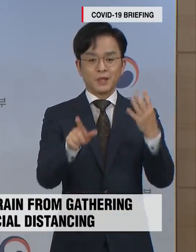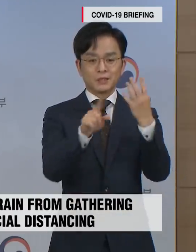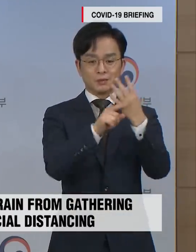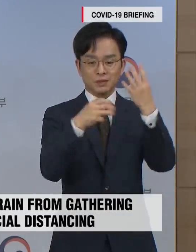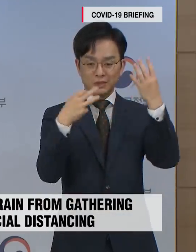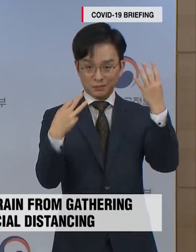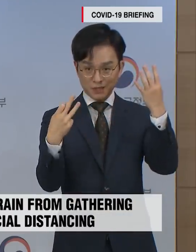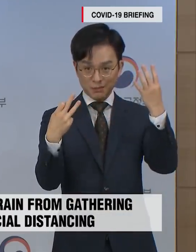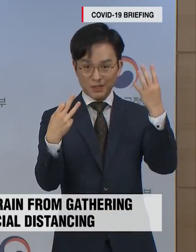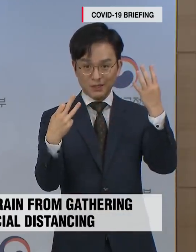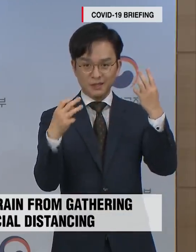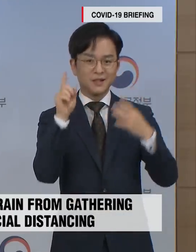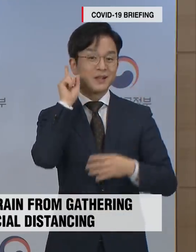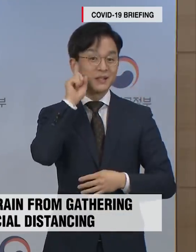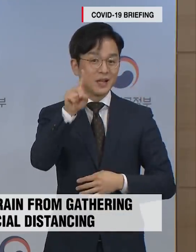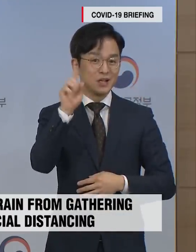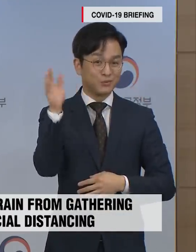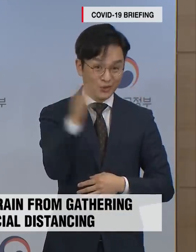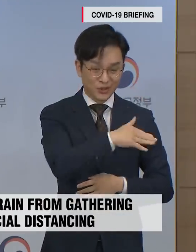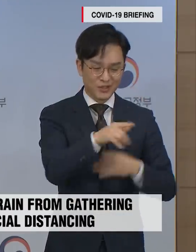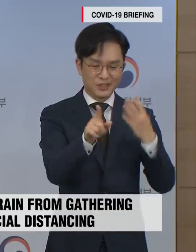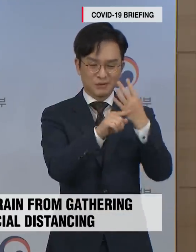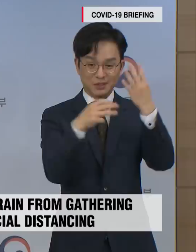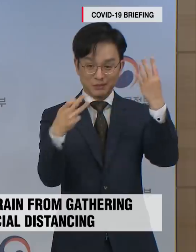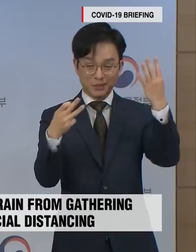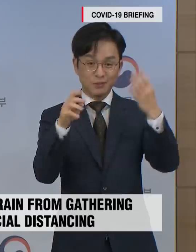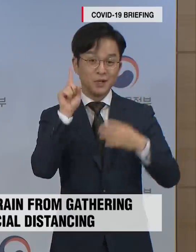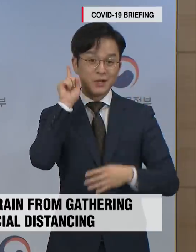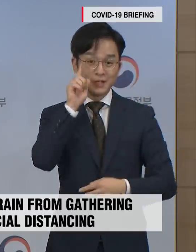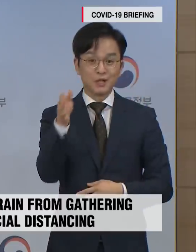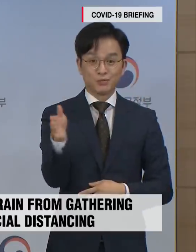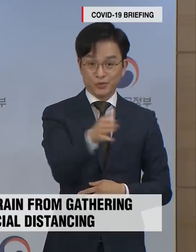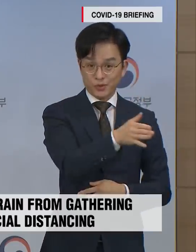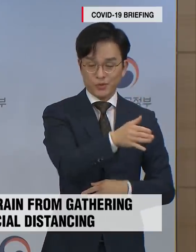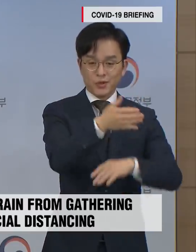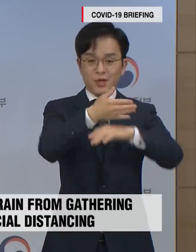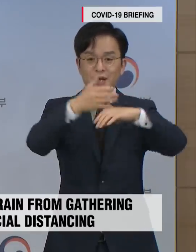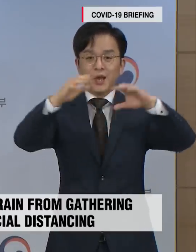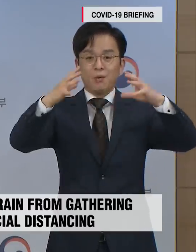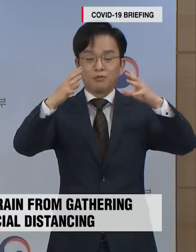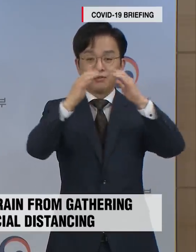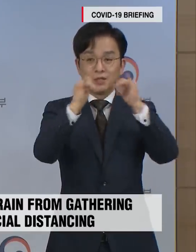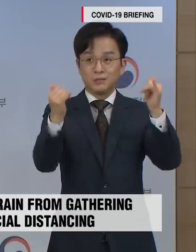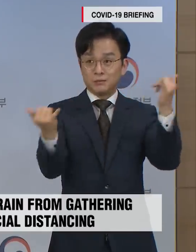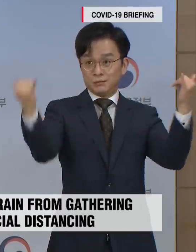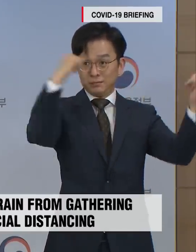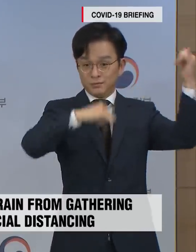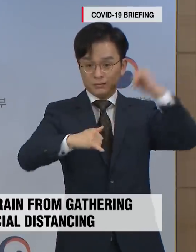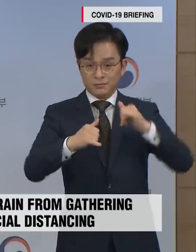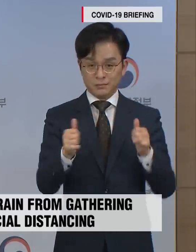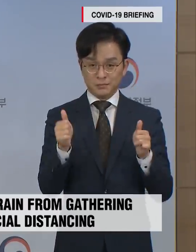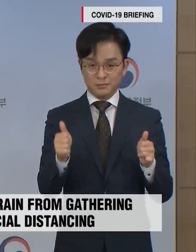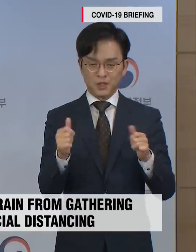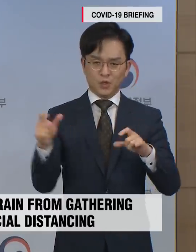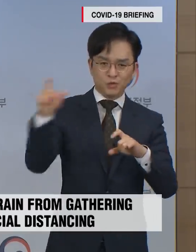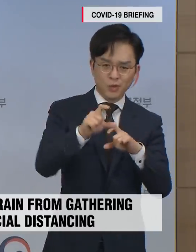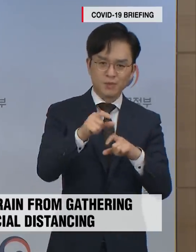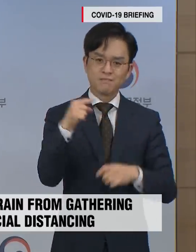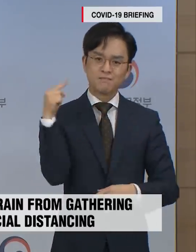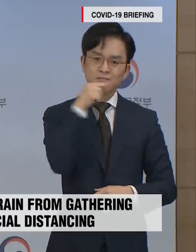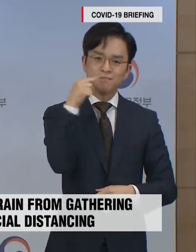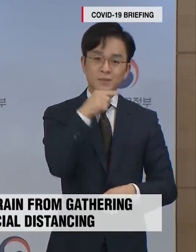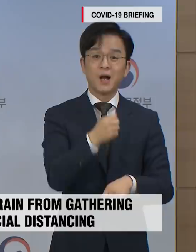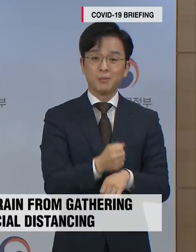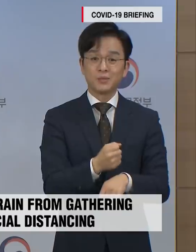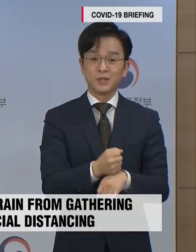on one side, starting on April 13th, we will also strengthen the measures for foreigners